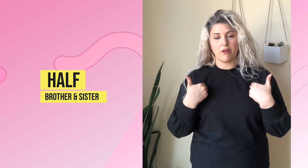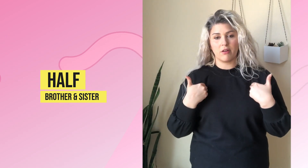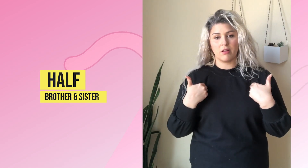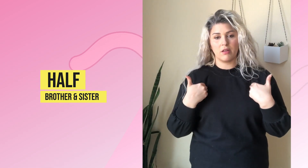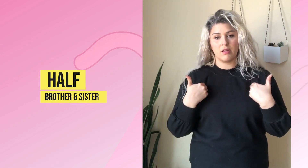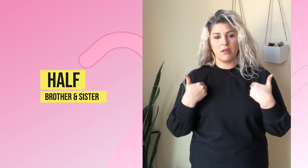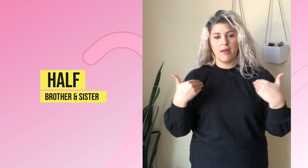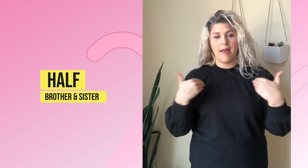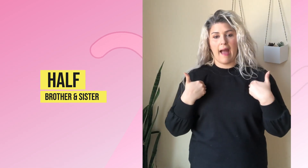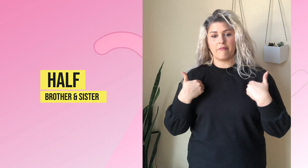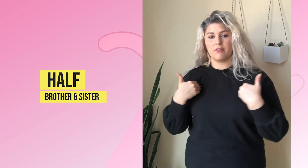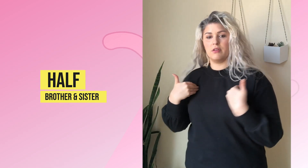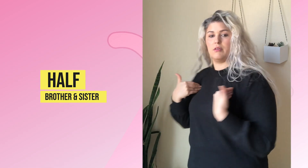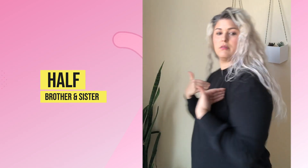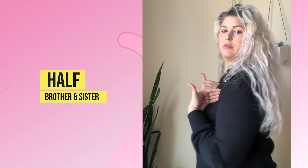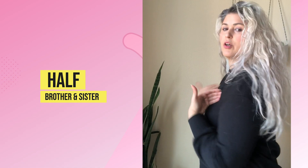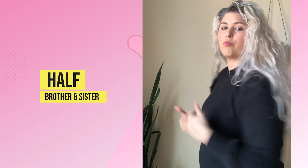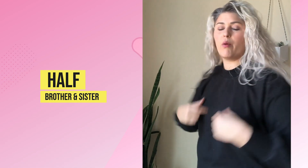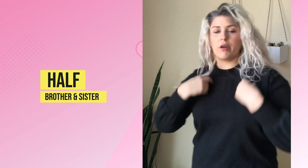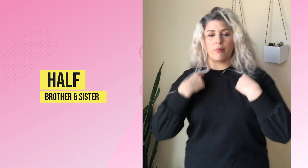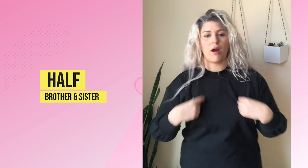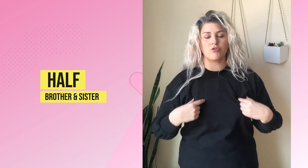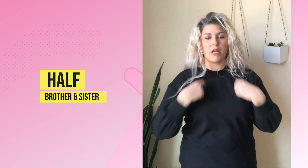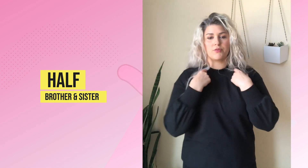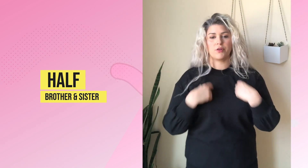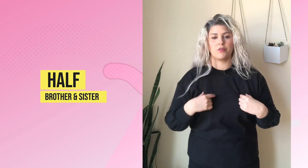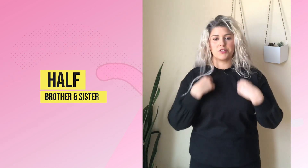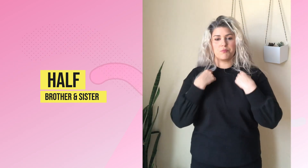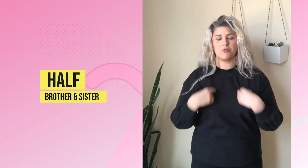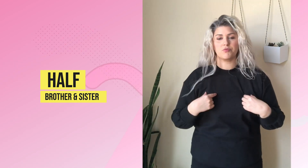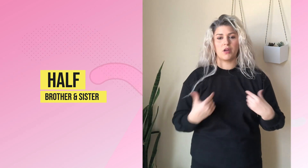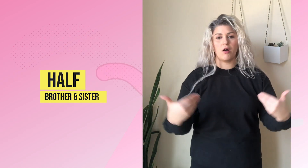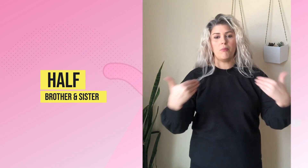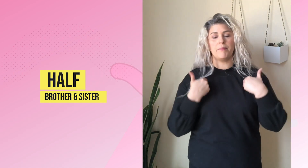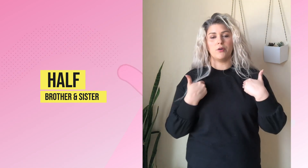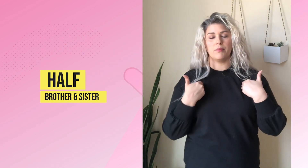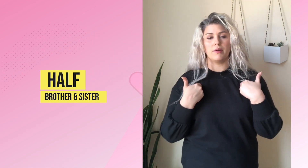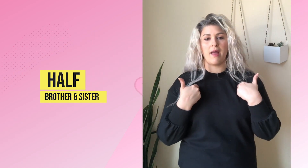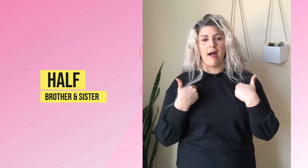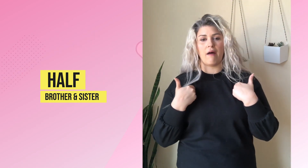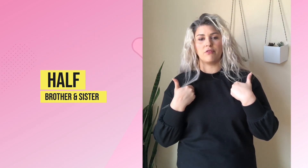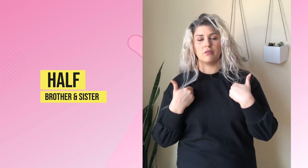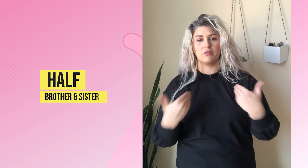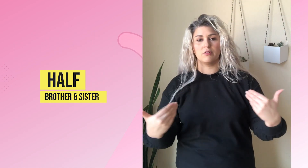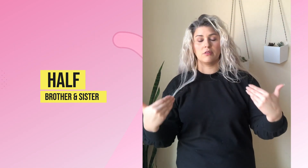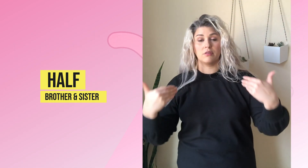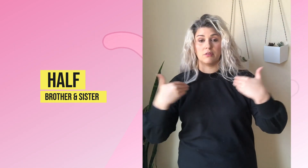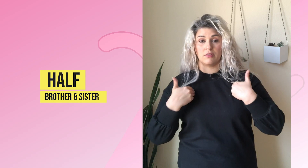Have. Have. So right where your bra straps or your suspenders would go, boom, have.